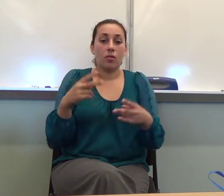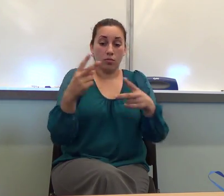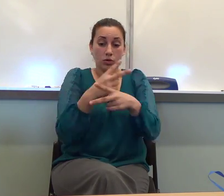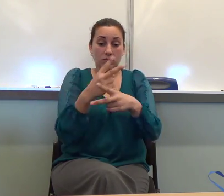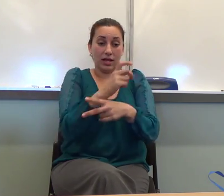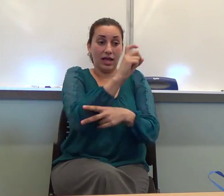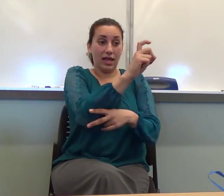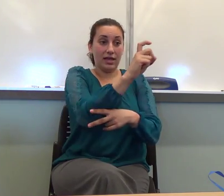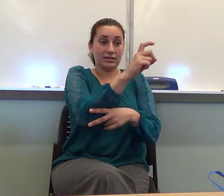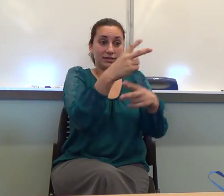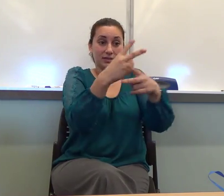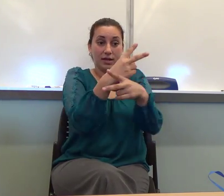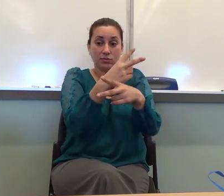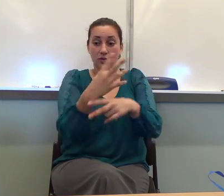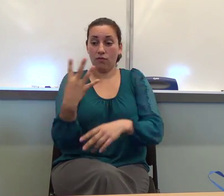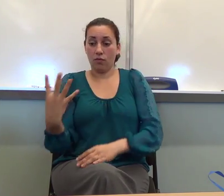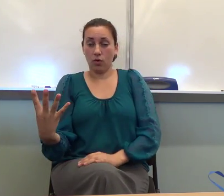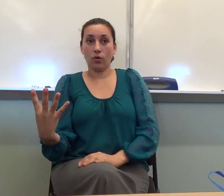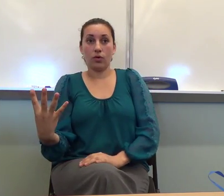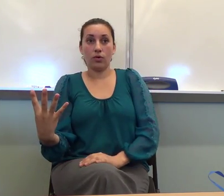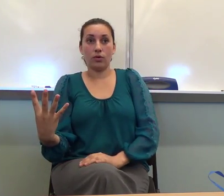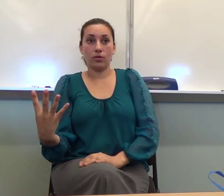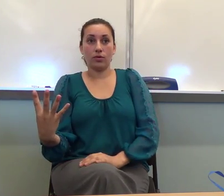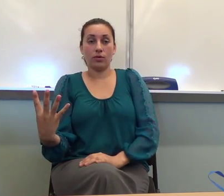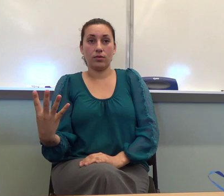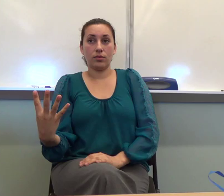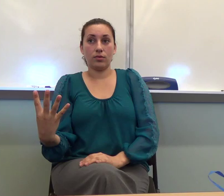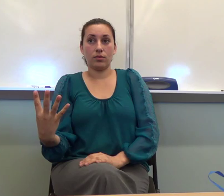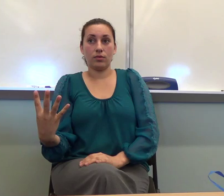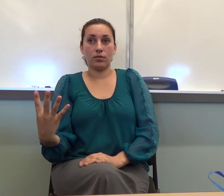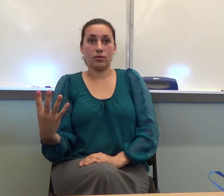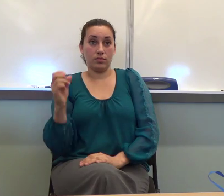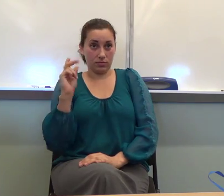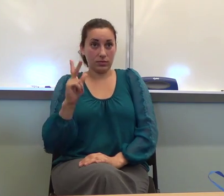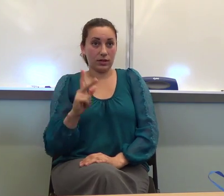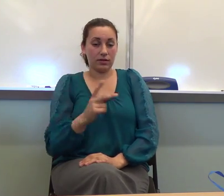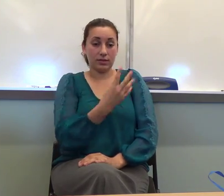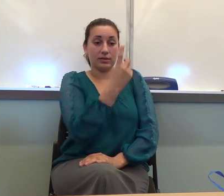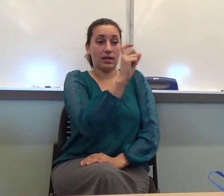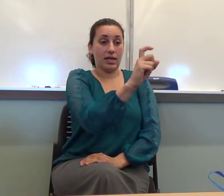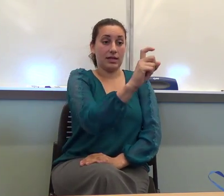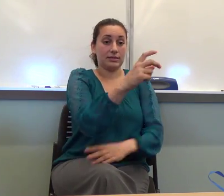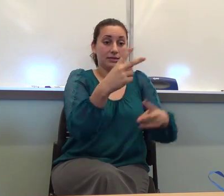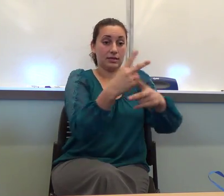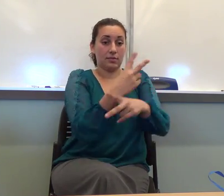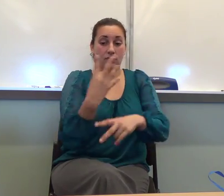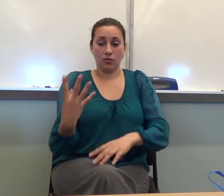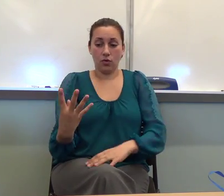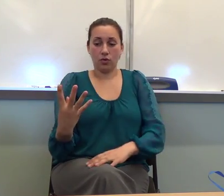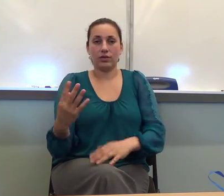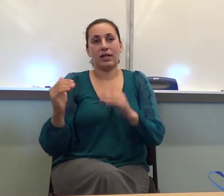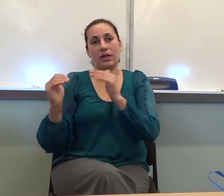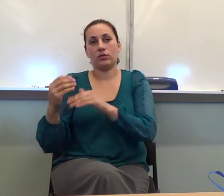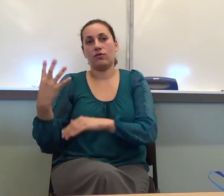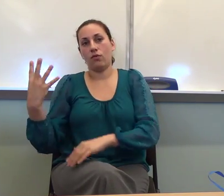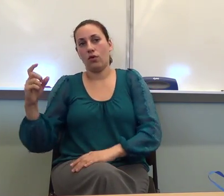x times a 4 here. All right, let's do it. X times 4, I'm going to write it as 4x. Over here, 20